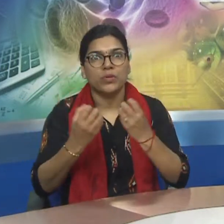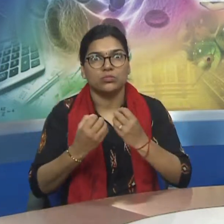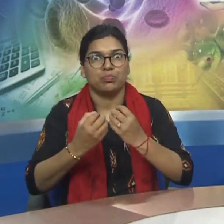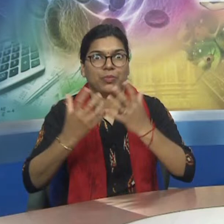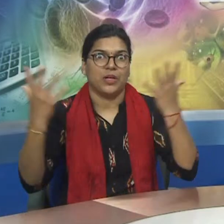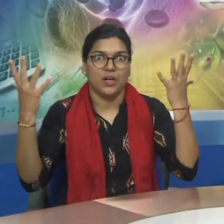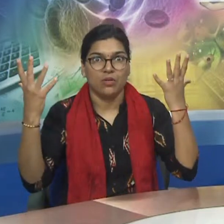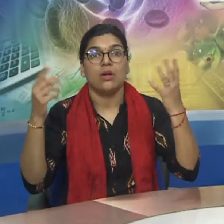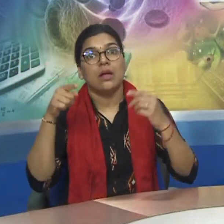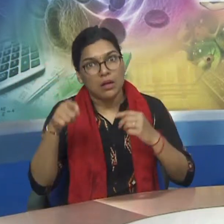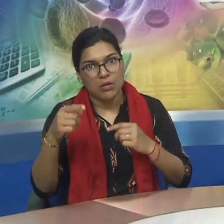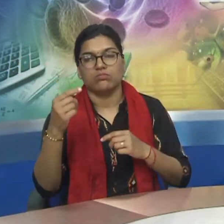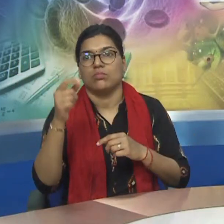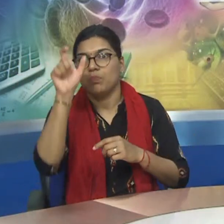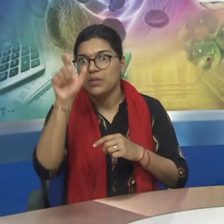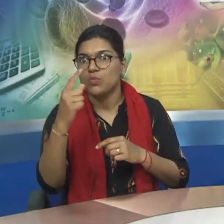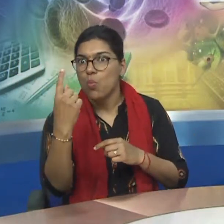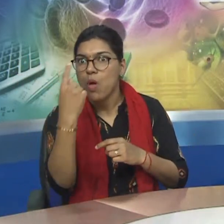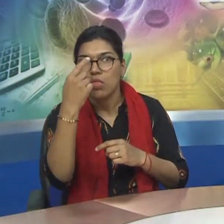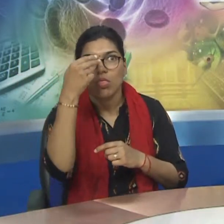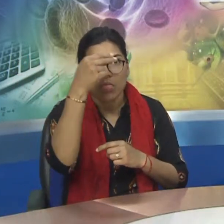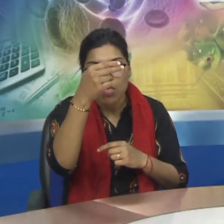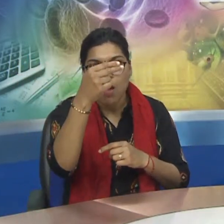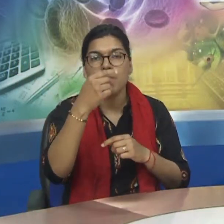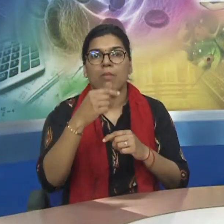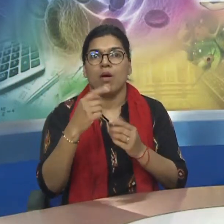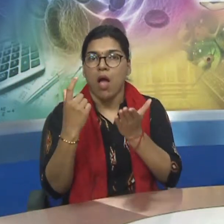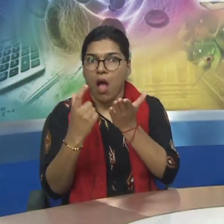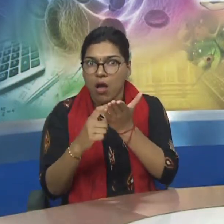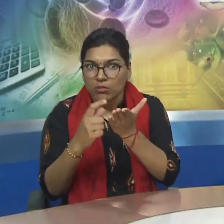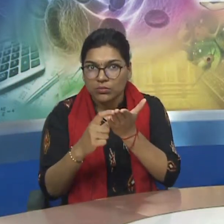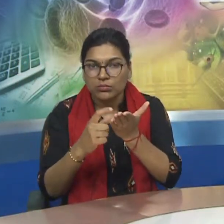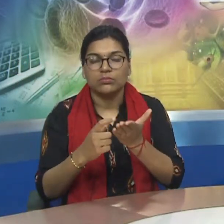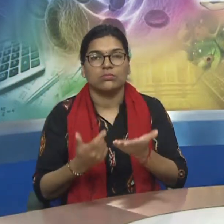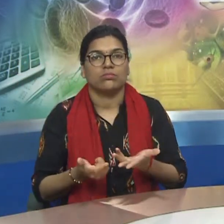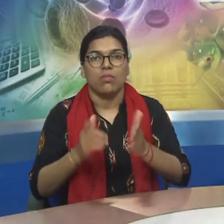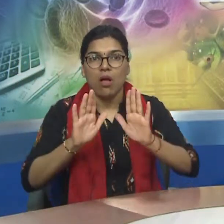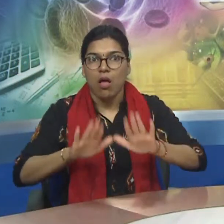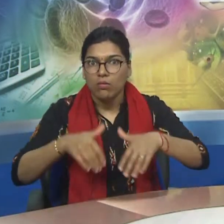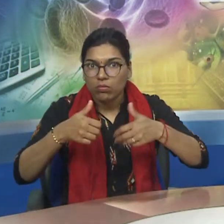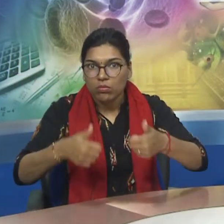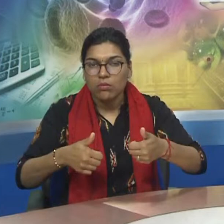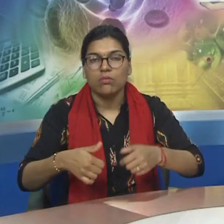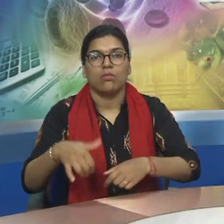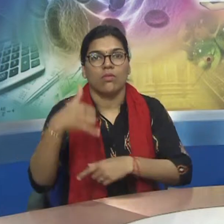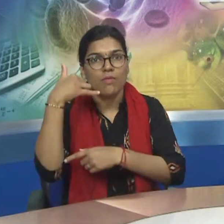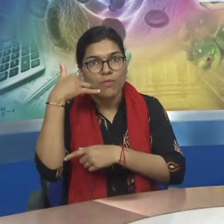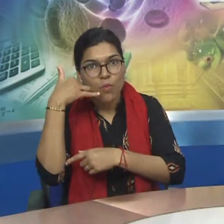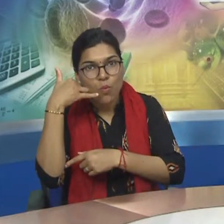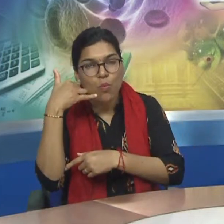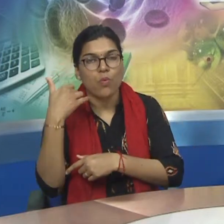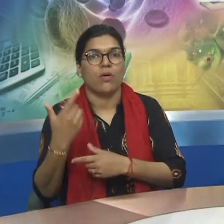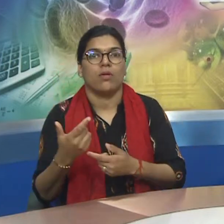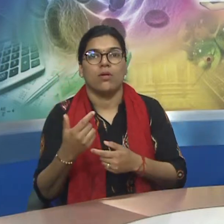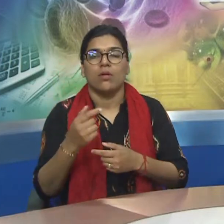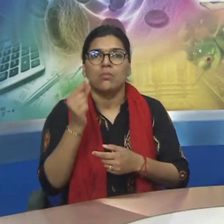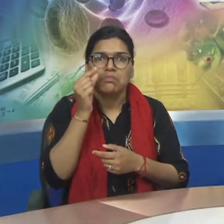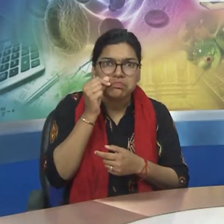All over India, at different places, spreadsheets can be used in